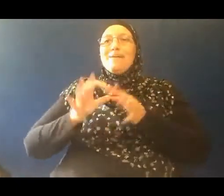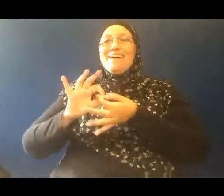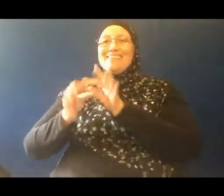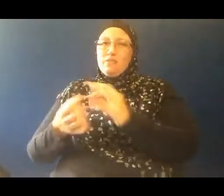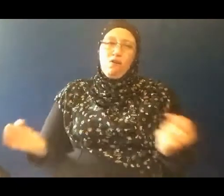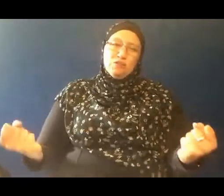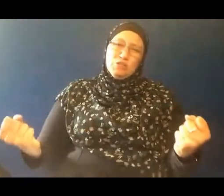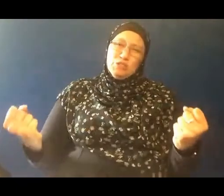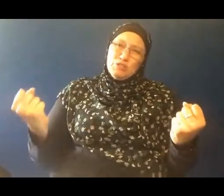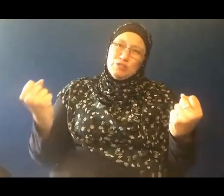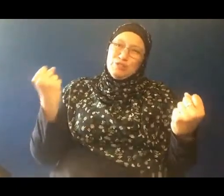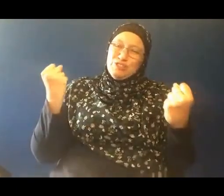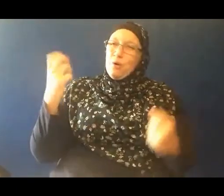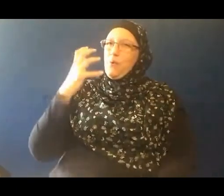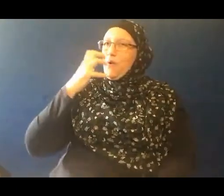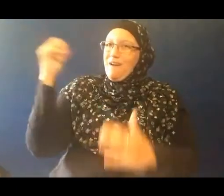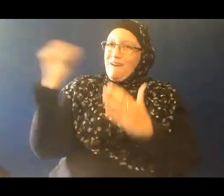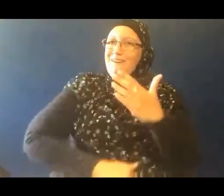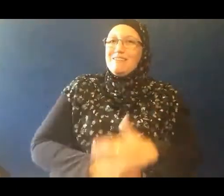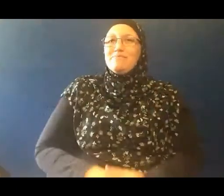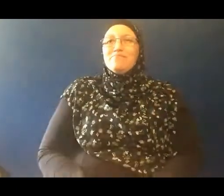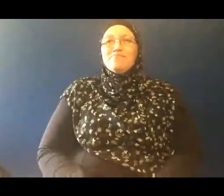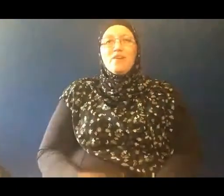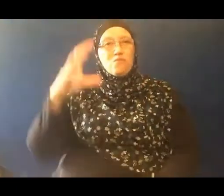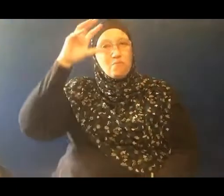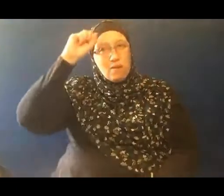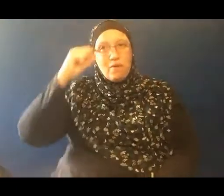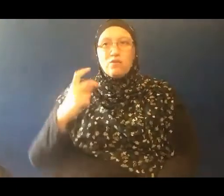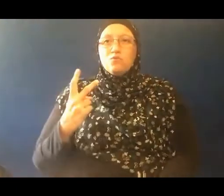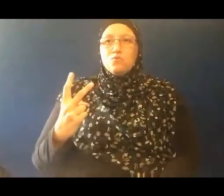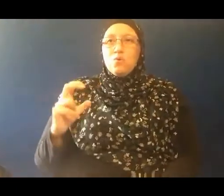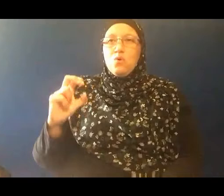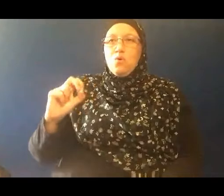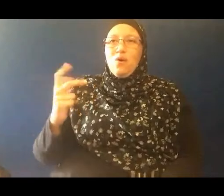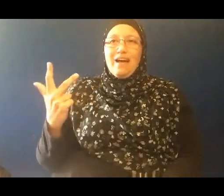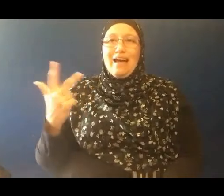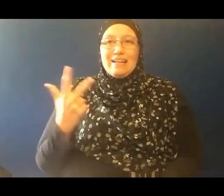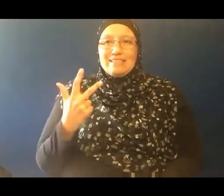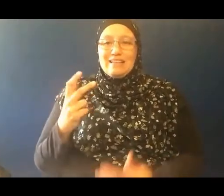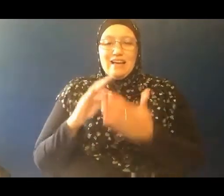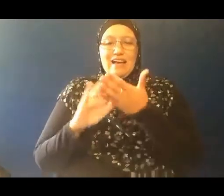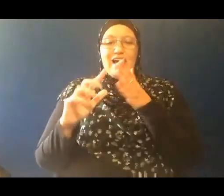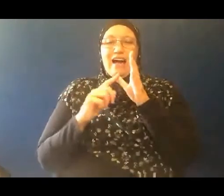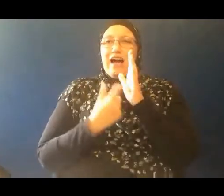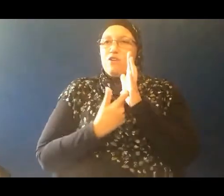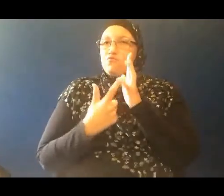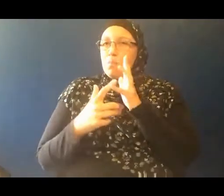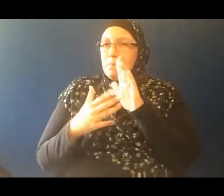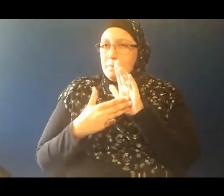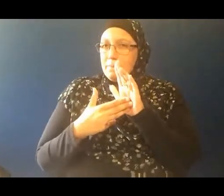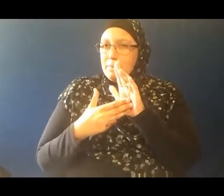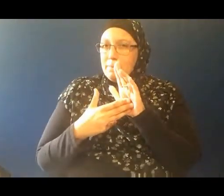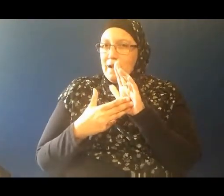you recall, for example, 2 years ago, 2018, Harun Shokat lifted the snatch lift, lifted the barbell from